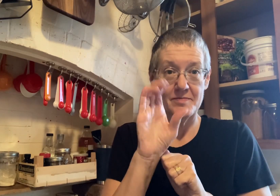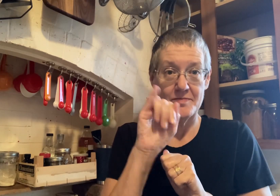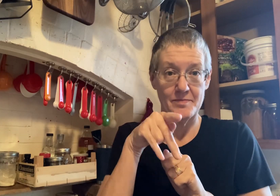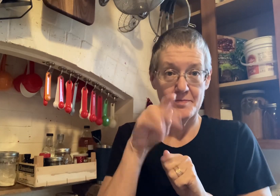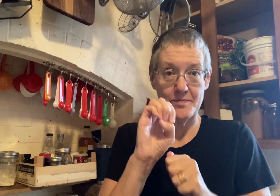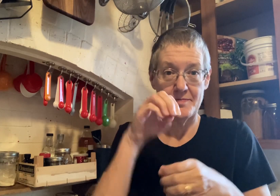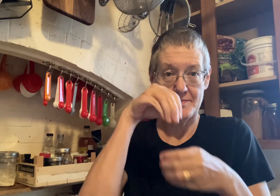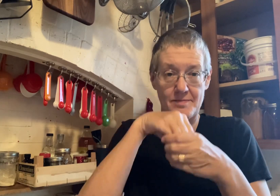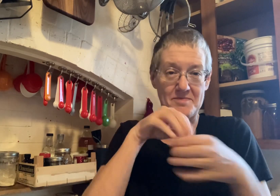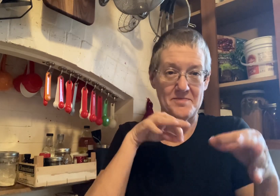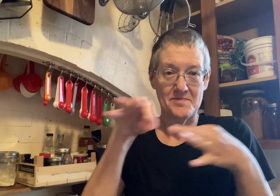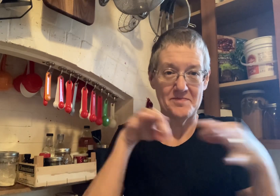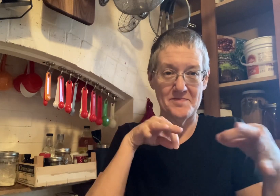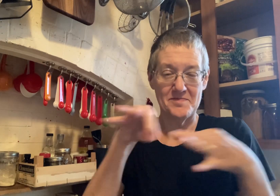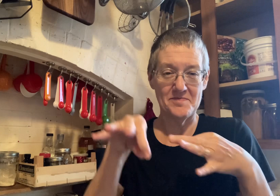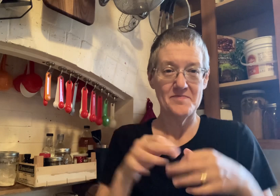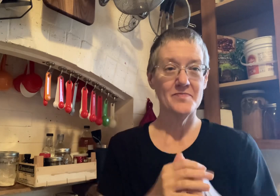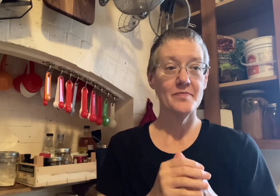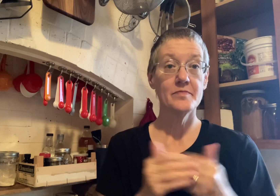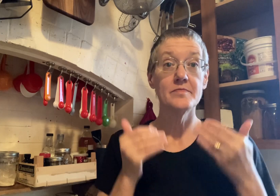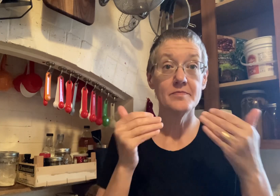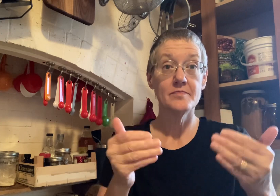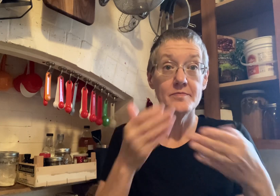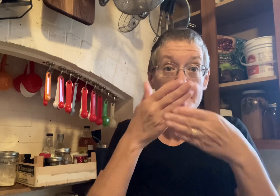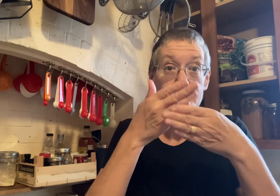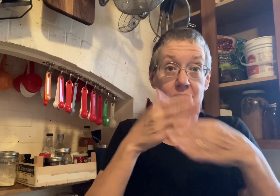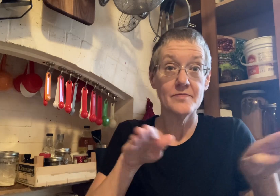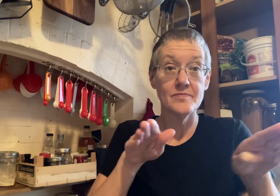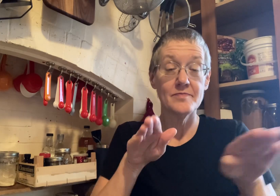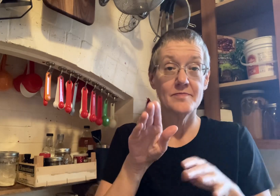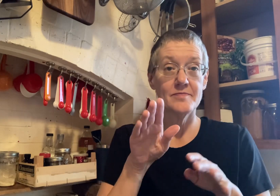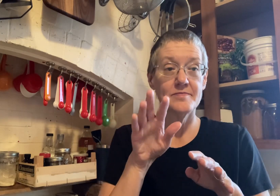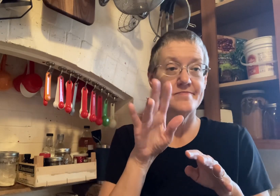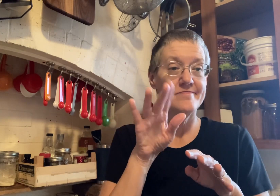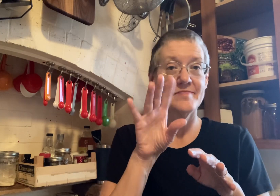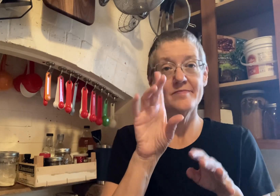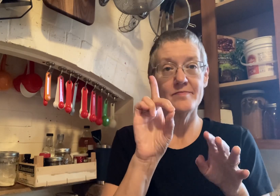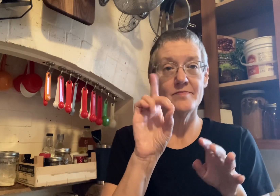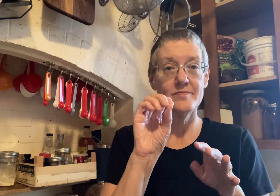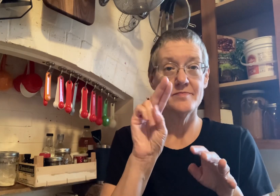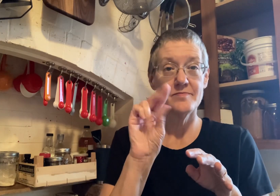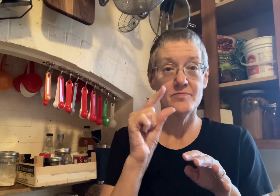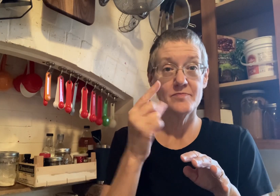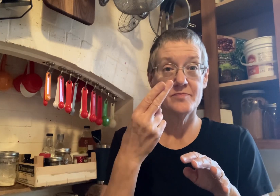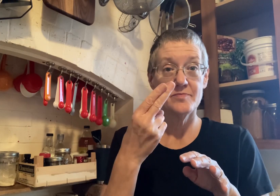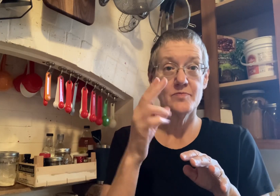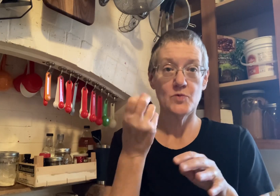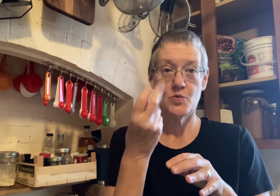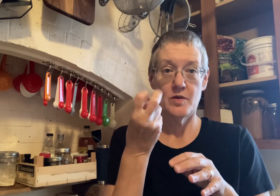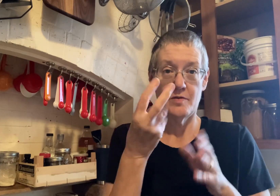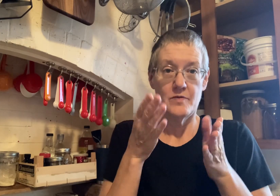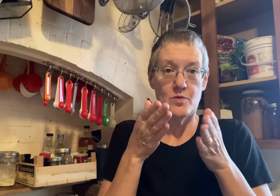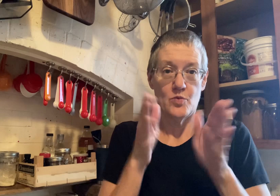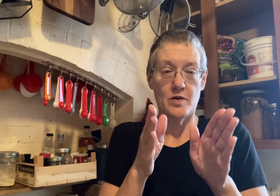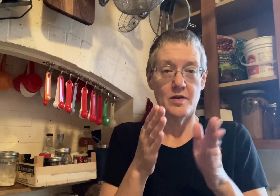You can always find the recipes in our videos in the description. I'm going to divide the dough